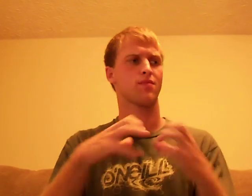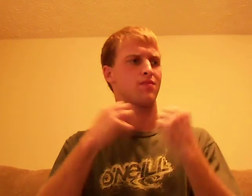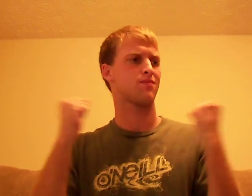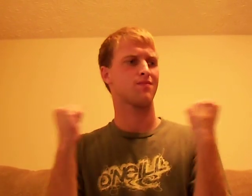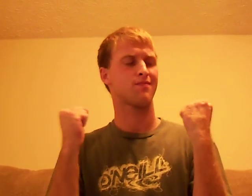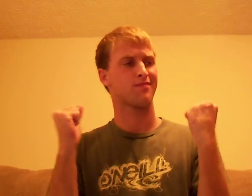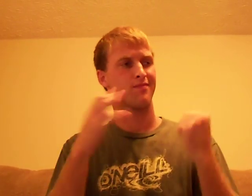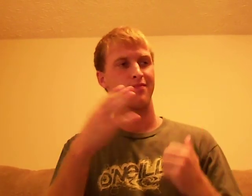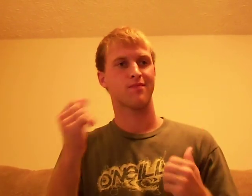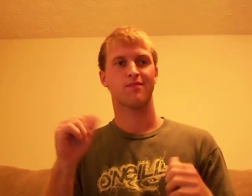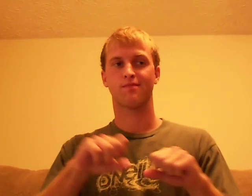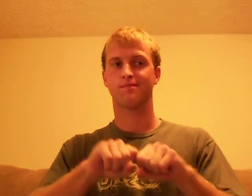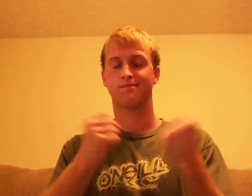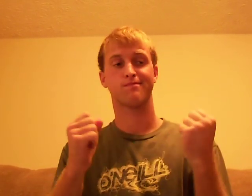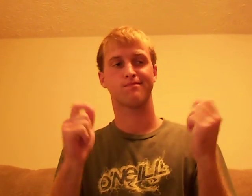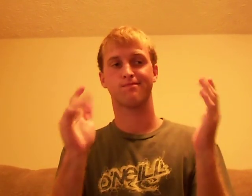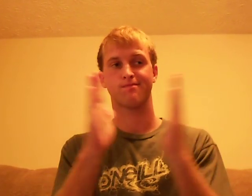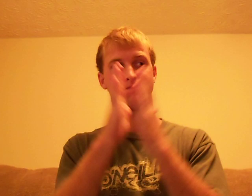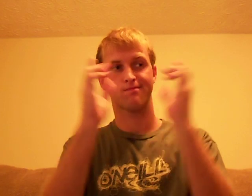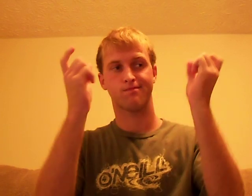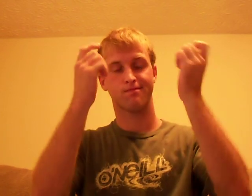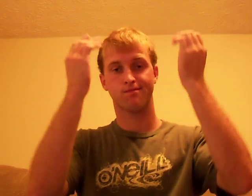cold and it's a broken